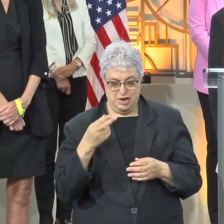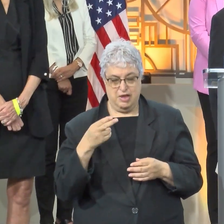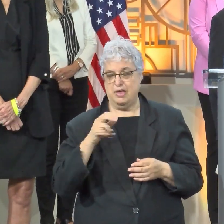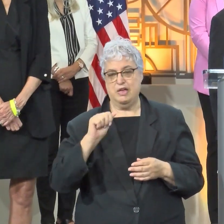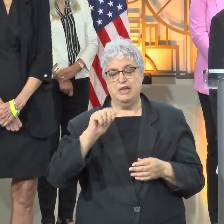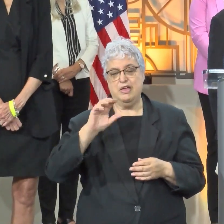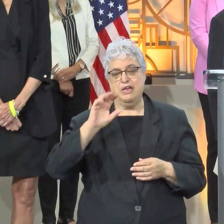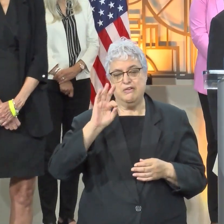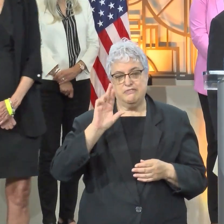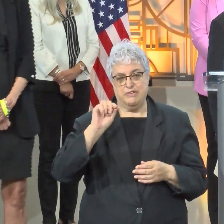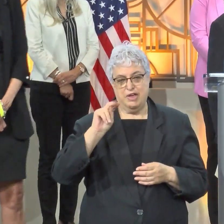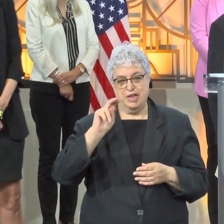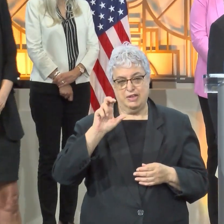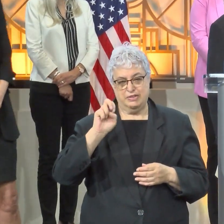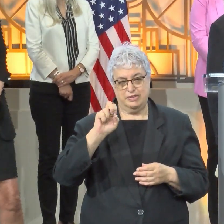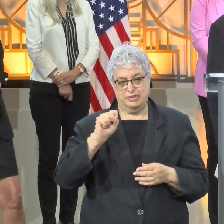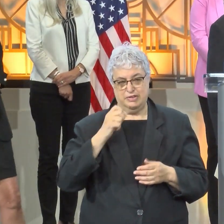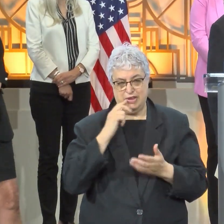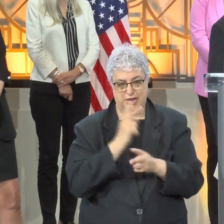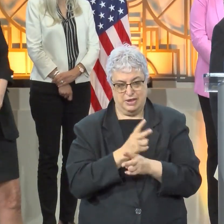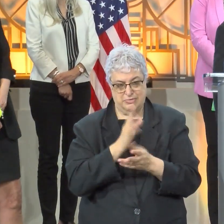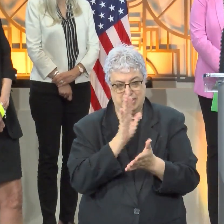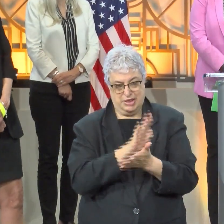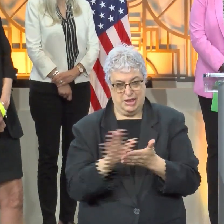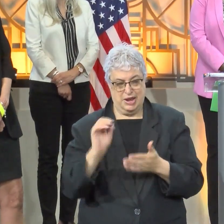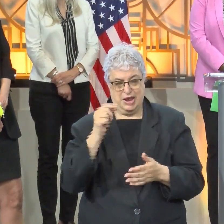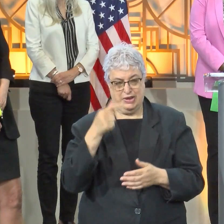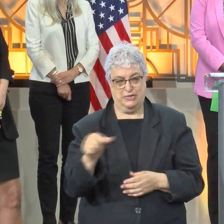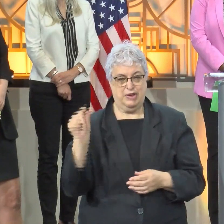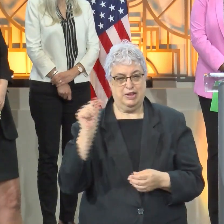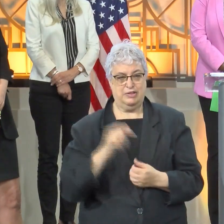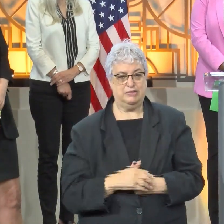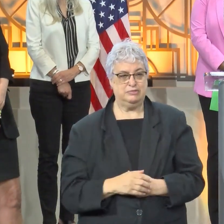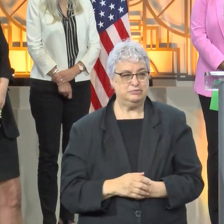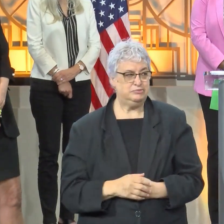because we're trying to keep them clean and green.